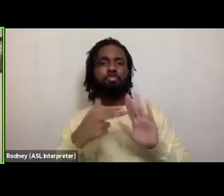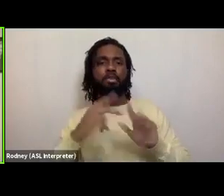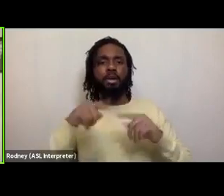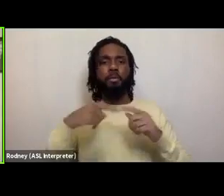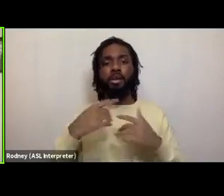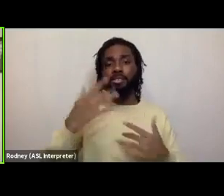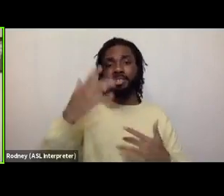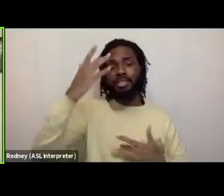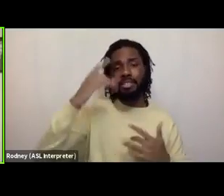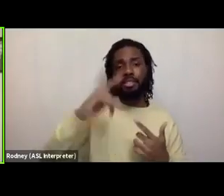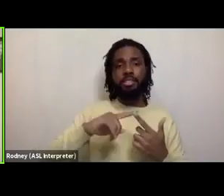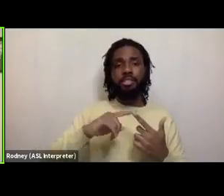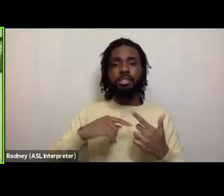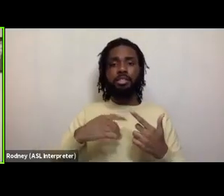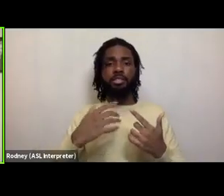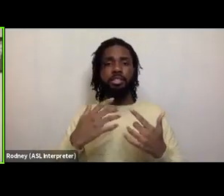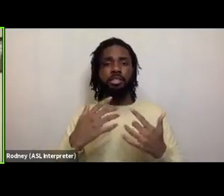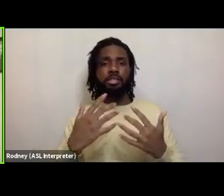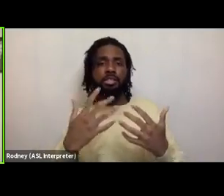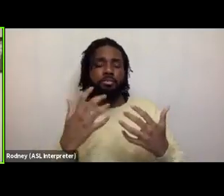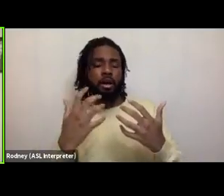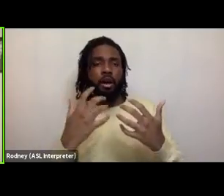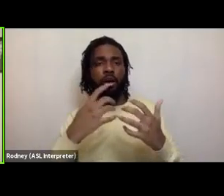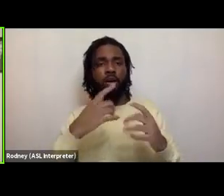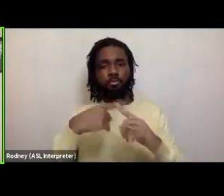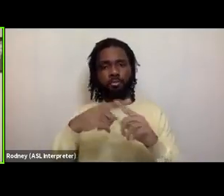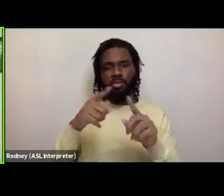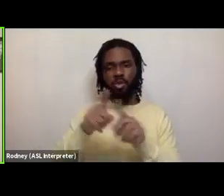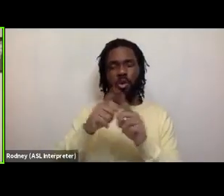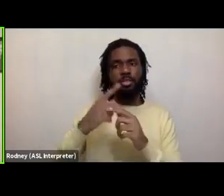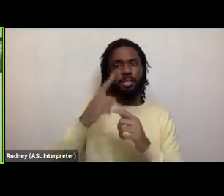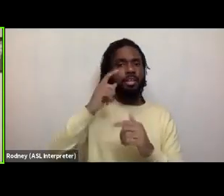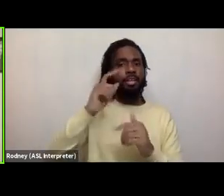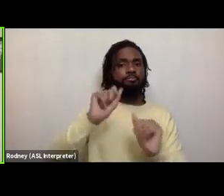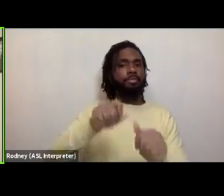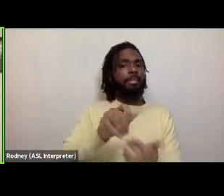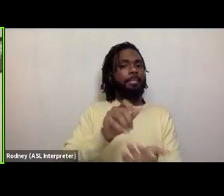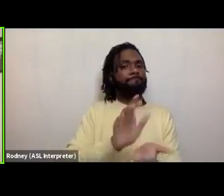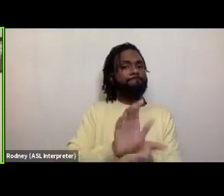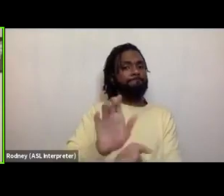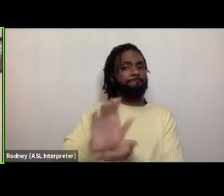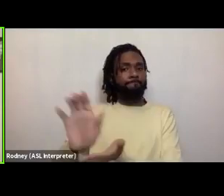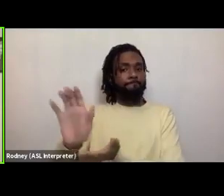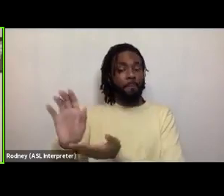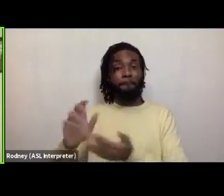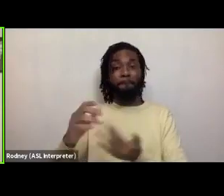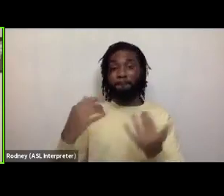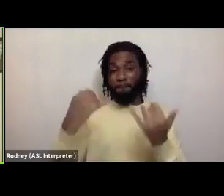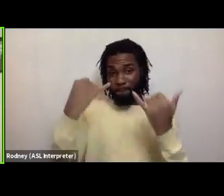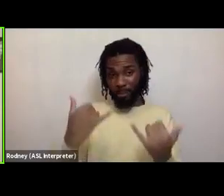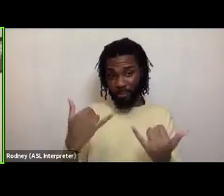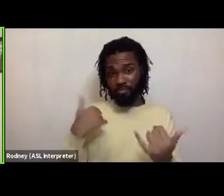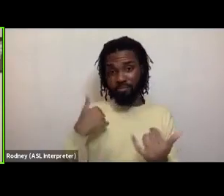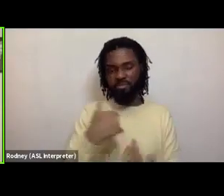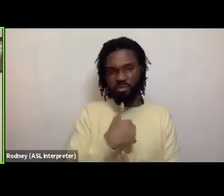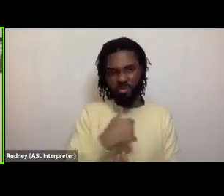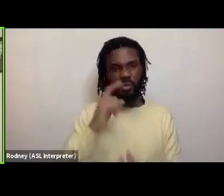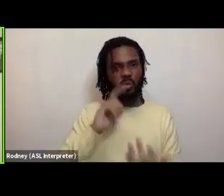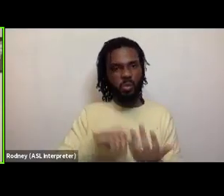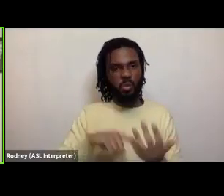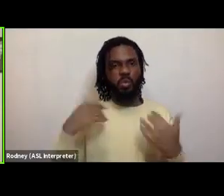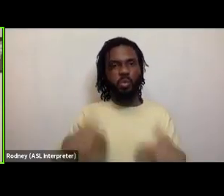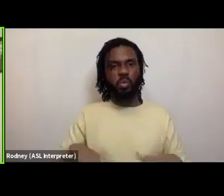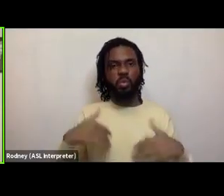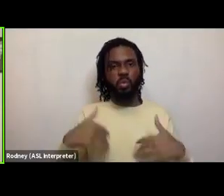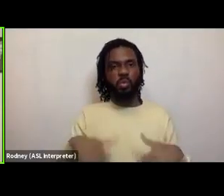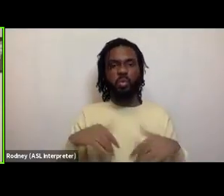desirability, and of disposability. And right now we are seeing how this is playing